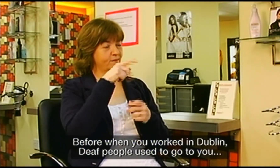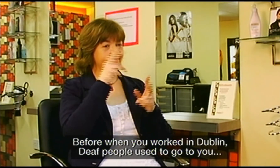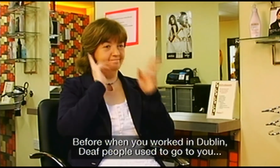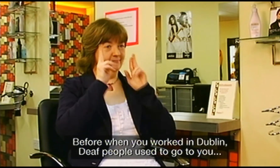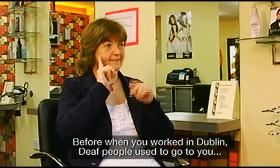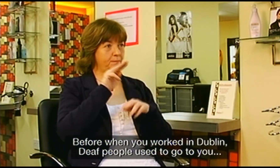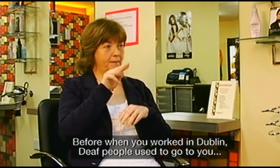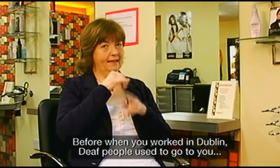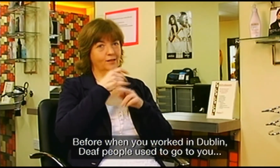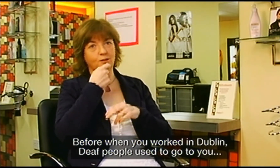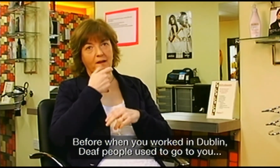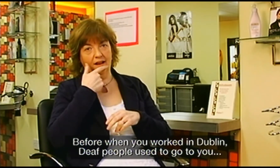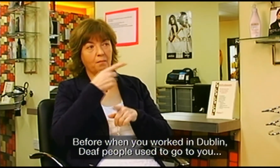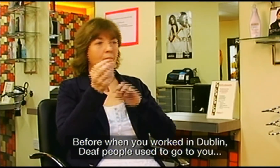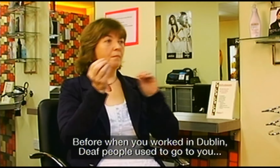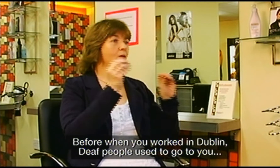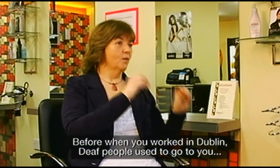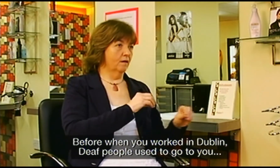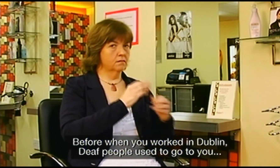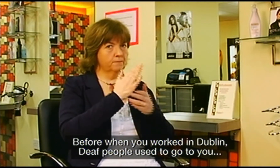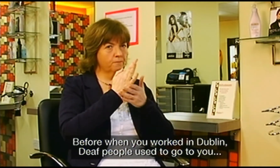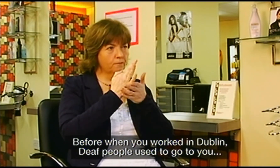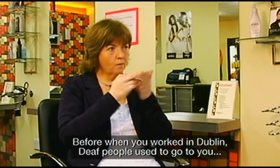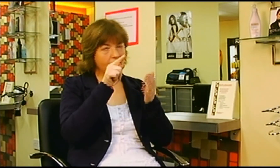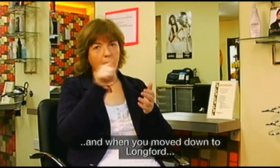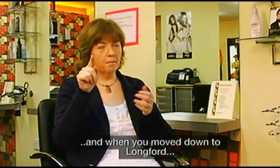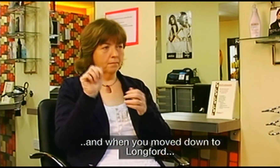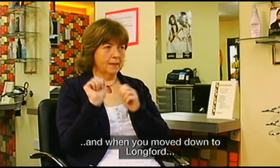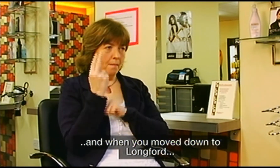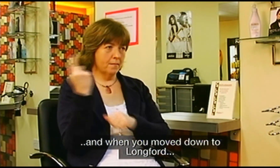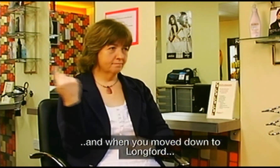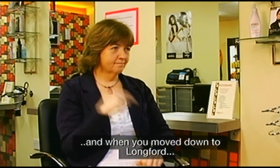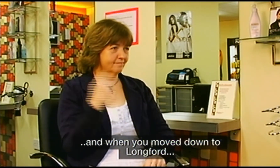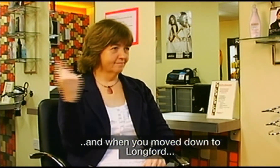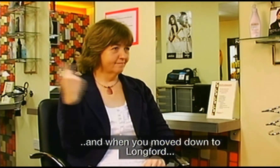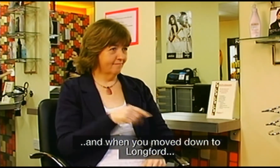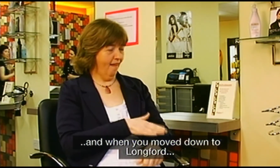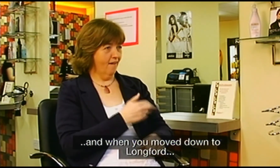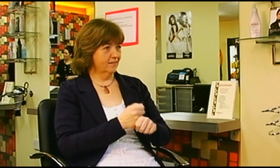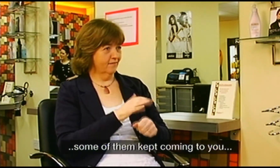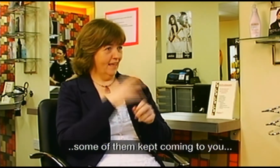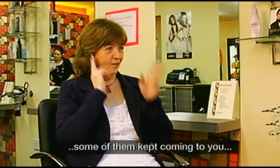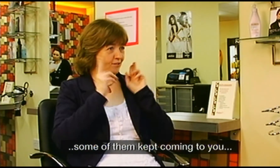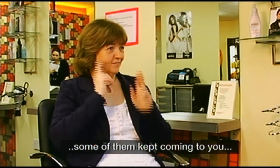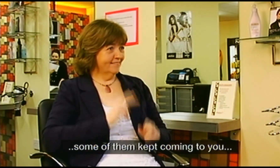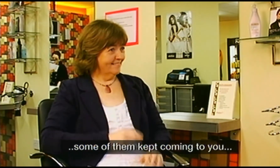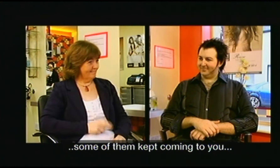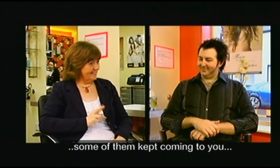Before, when you worked in Dublin, deaf people used to go to you, and when you moved down to Longford, some of them kept coming to you, travelling